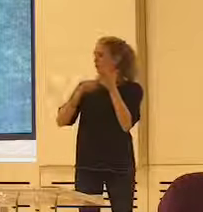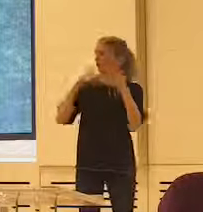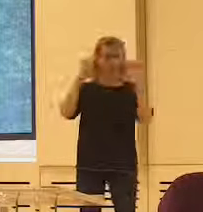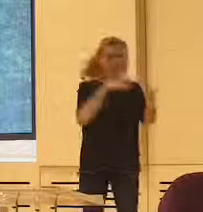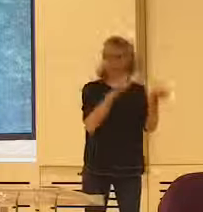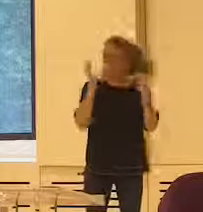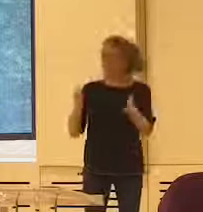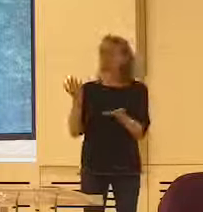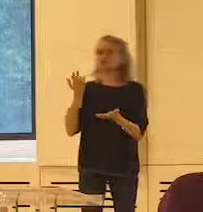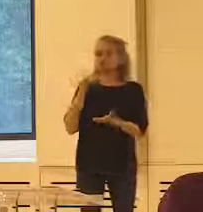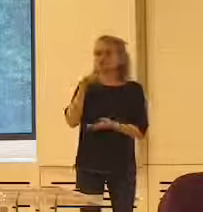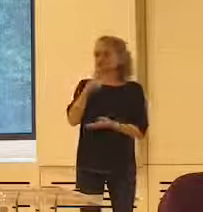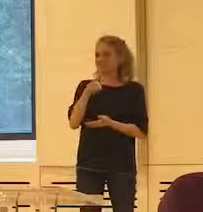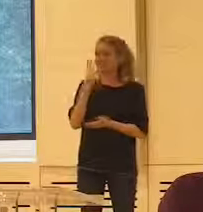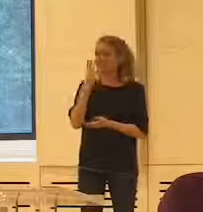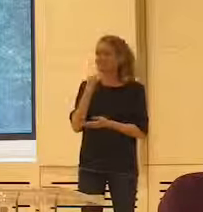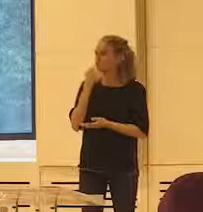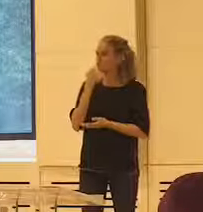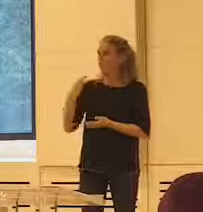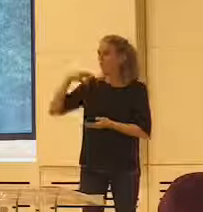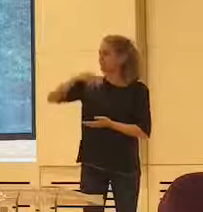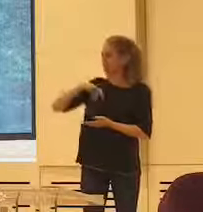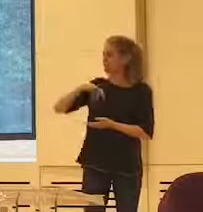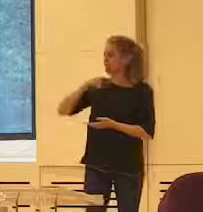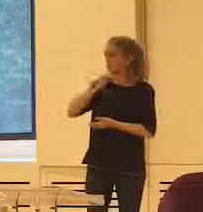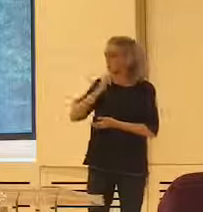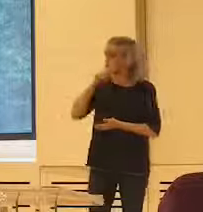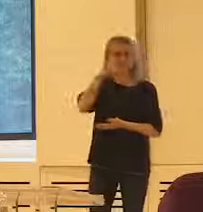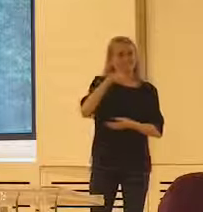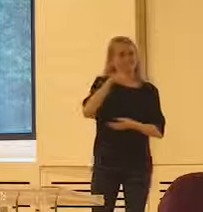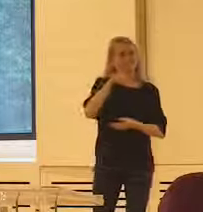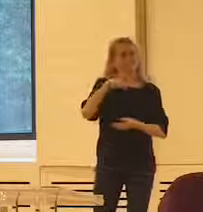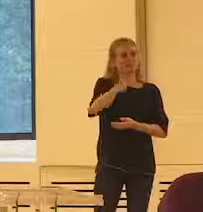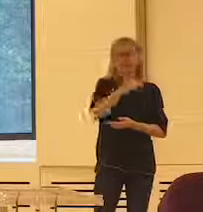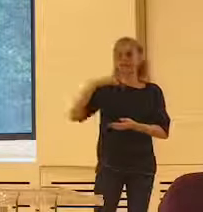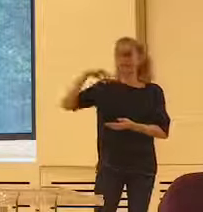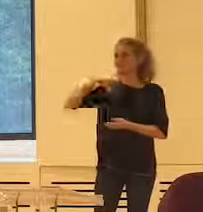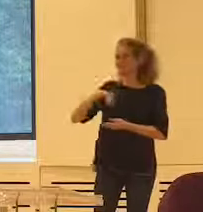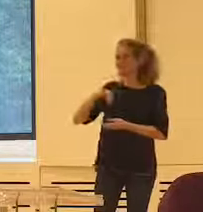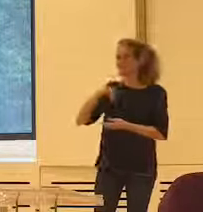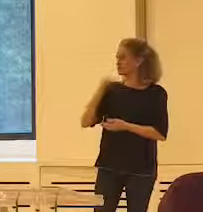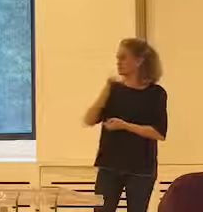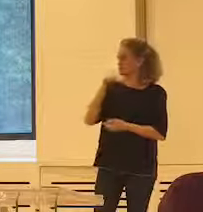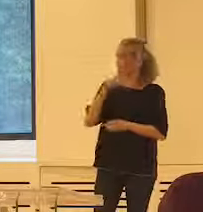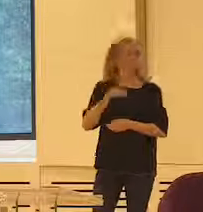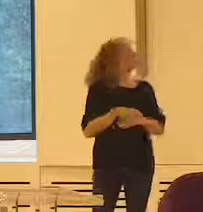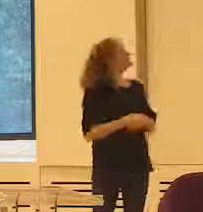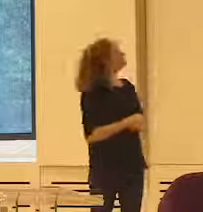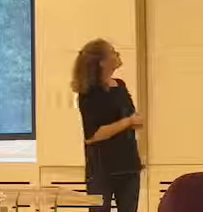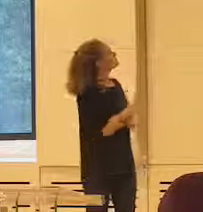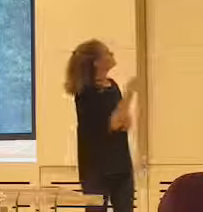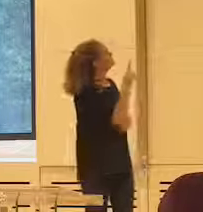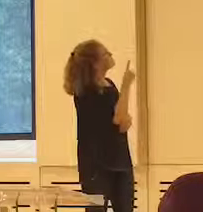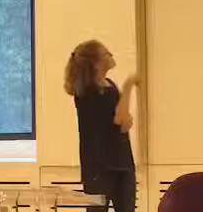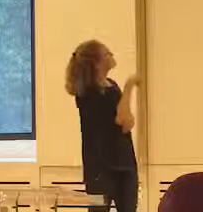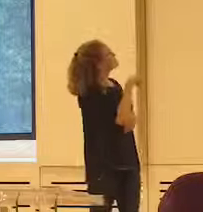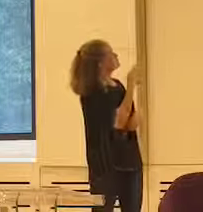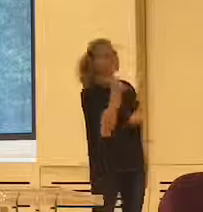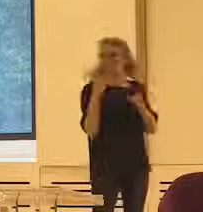You know, use Google all the time. There's a useful advantage to this. It's our advantage to use this to